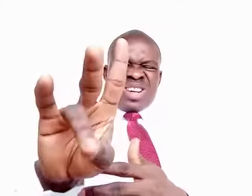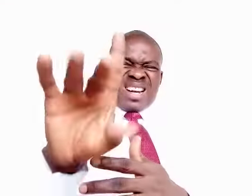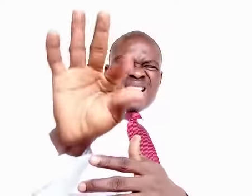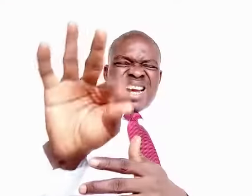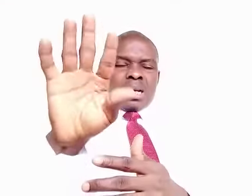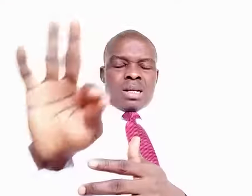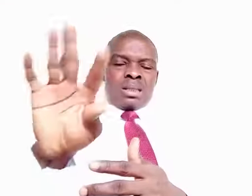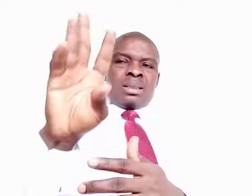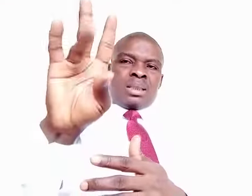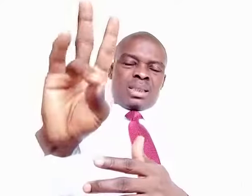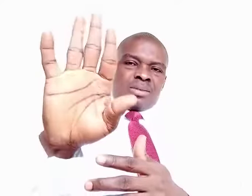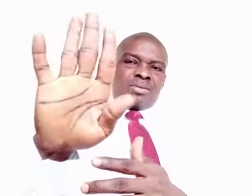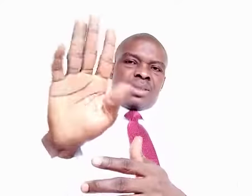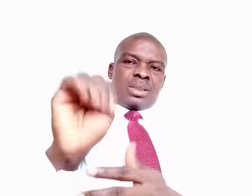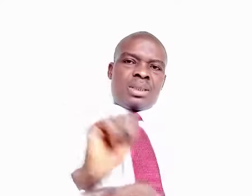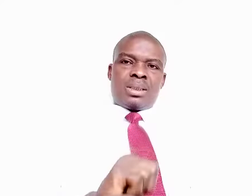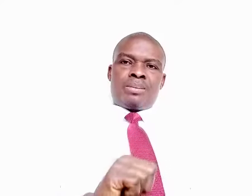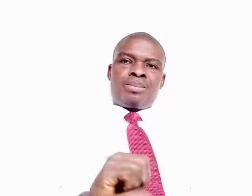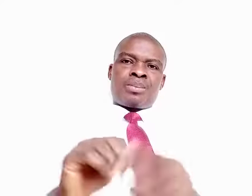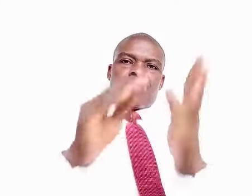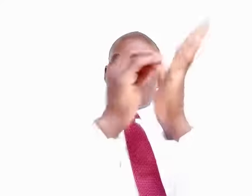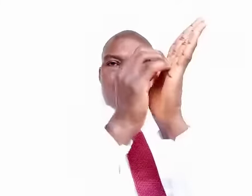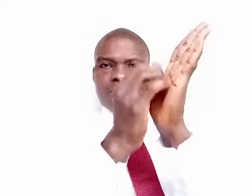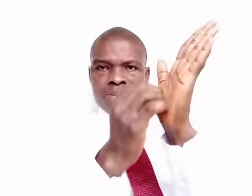21,399,746. Let us subtract it from